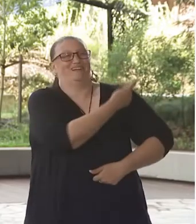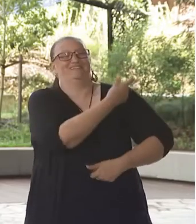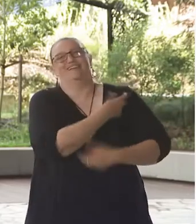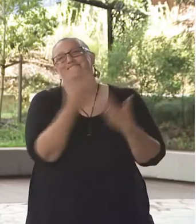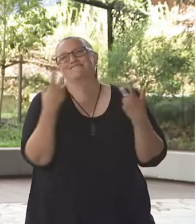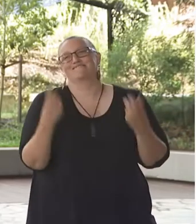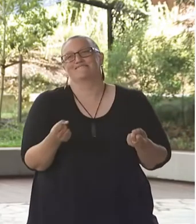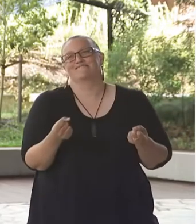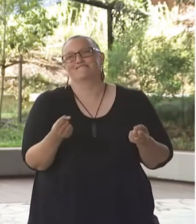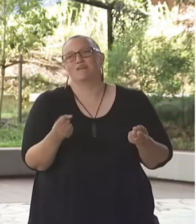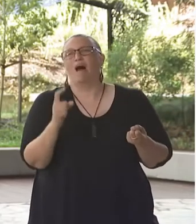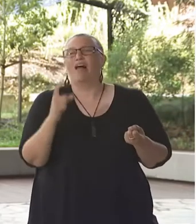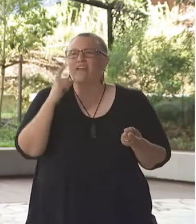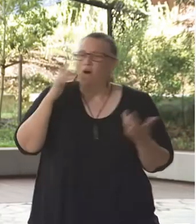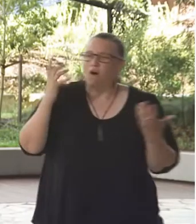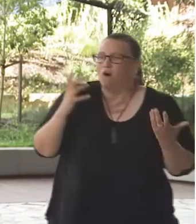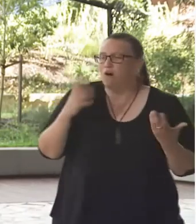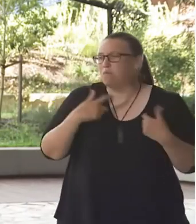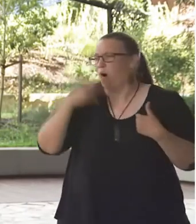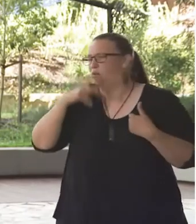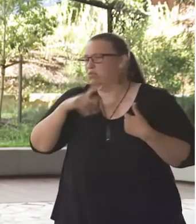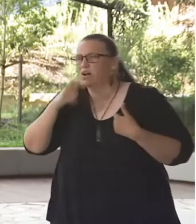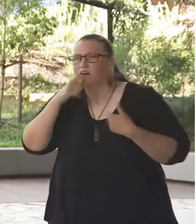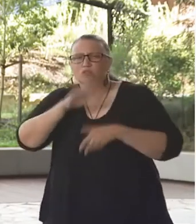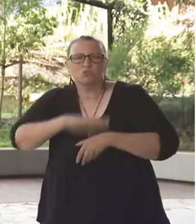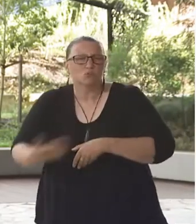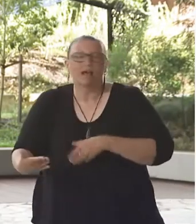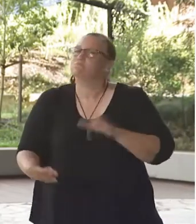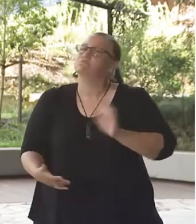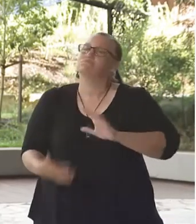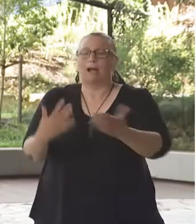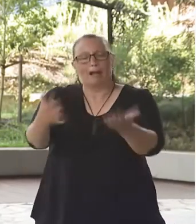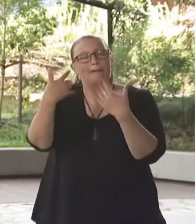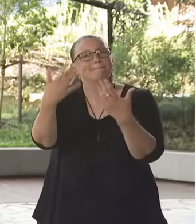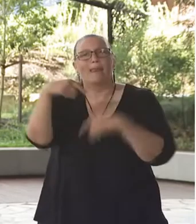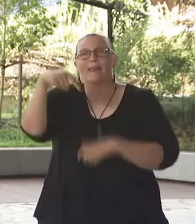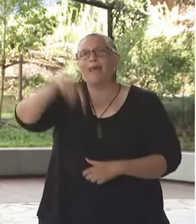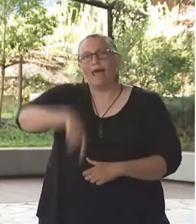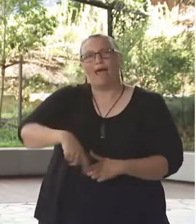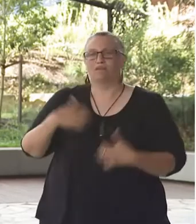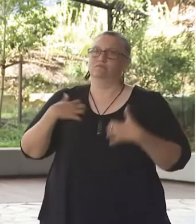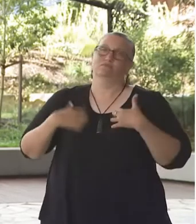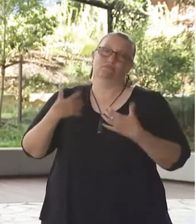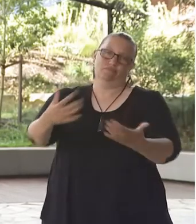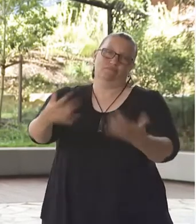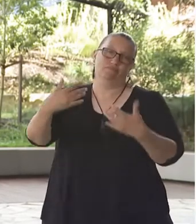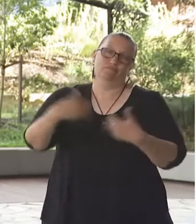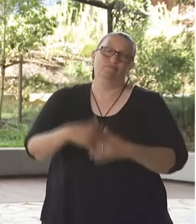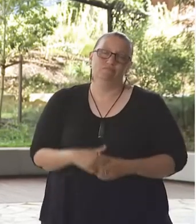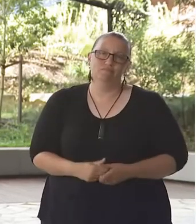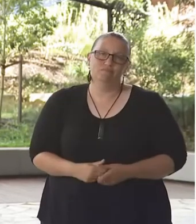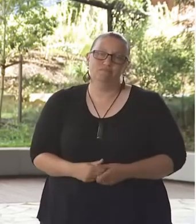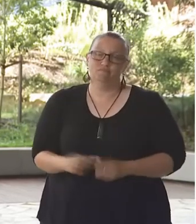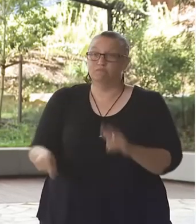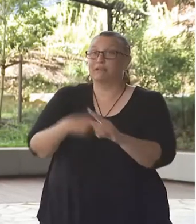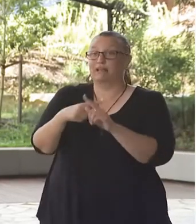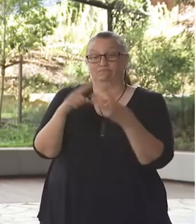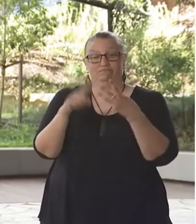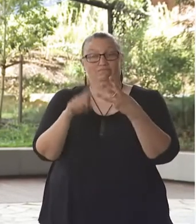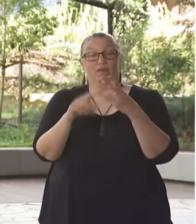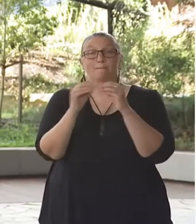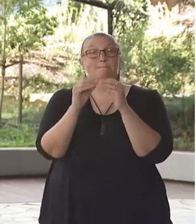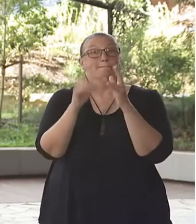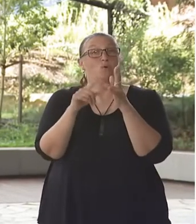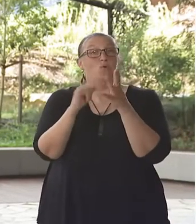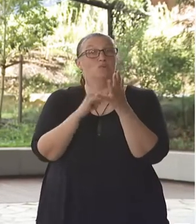anyone to come forward. So please, if you haven't had your 1st dose, come forward now. Please get your booster, particularly if you're in